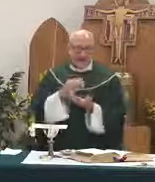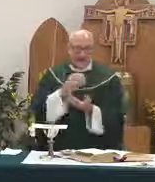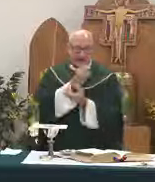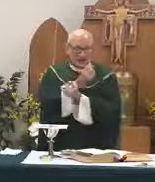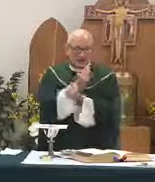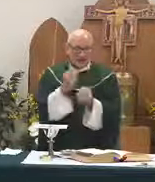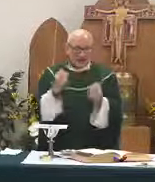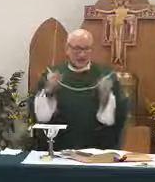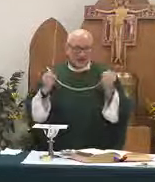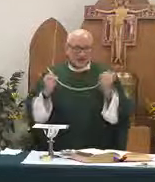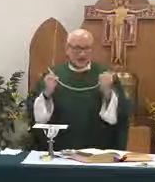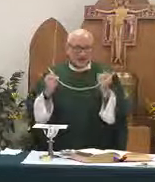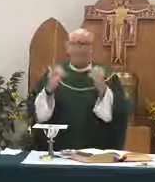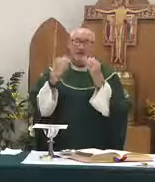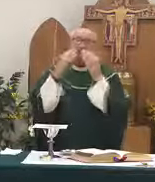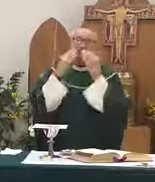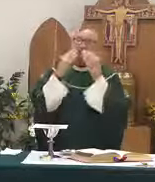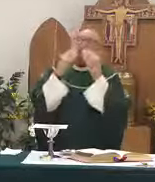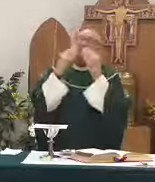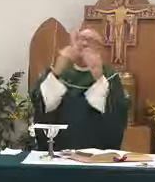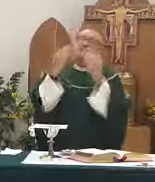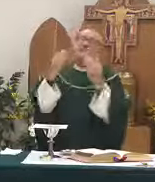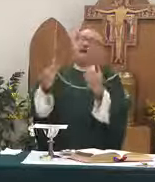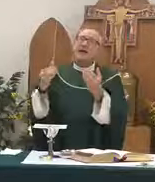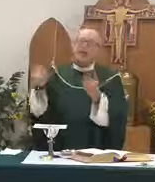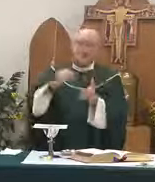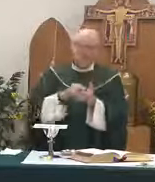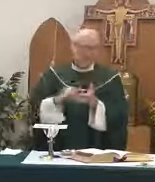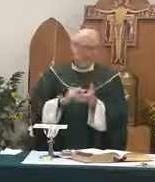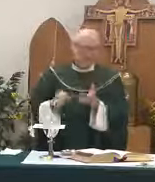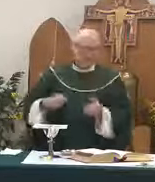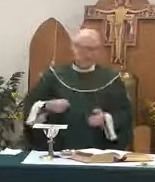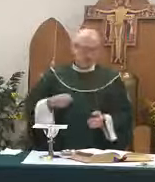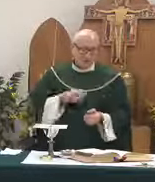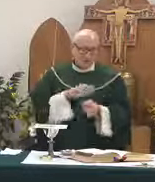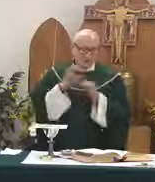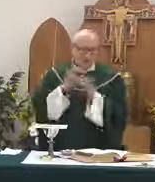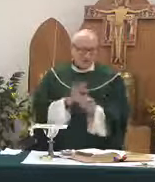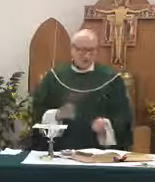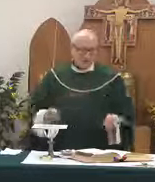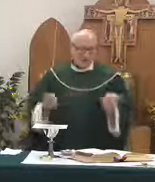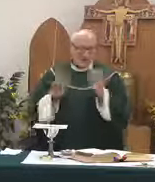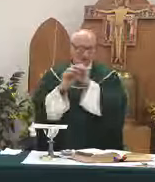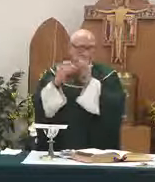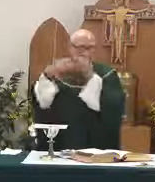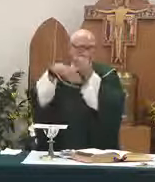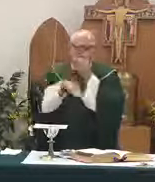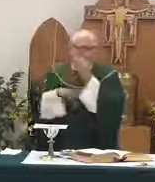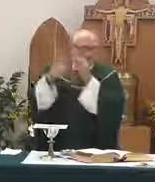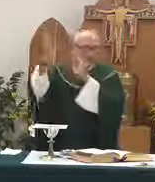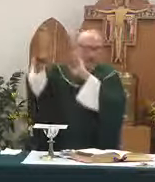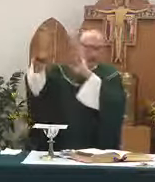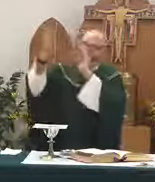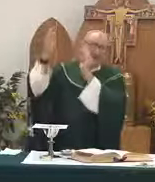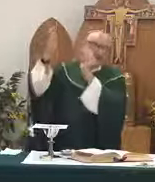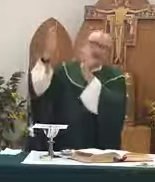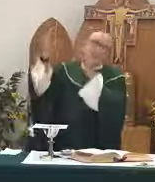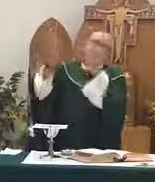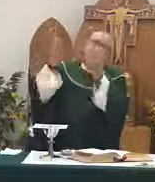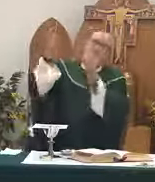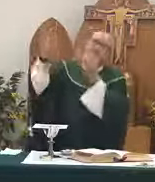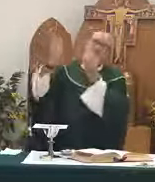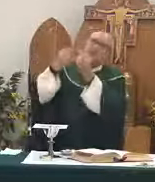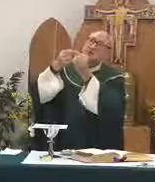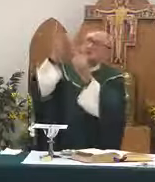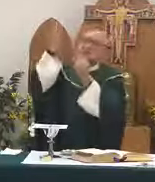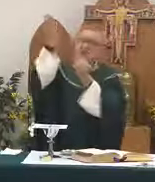and the chalice of salvation, giving thanks that you have held us worthy to be in your presence